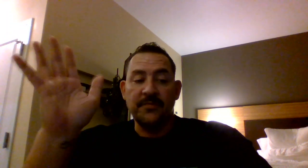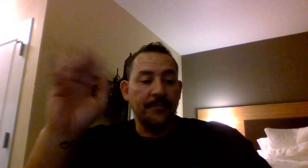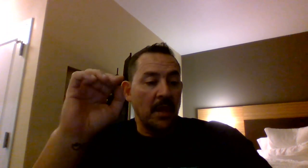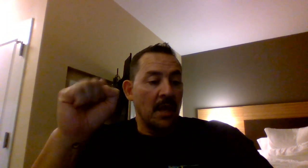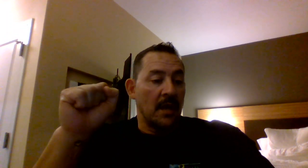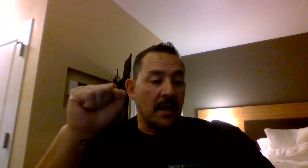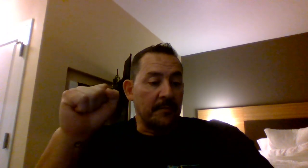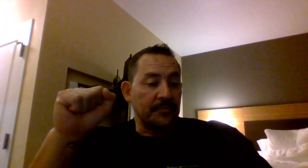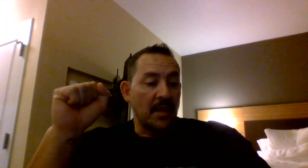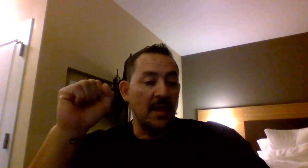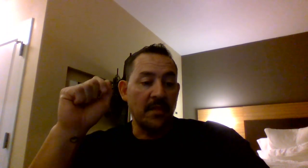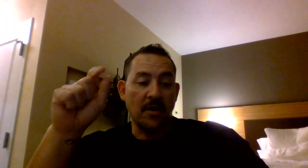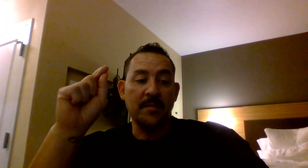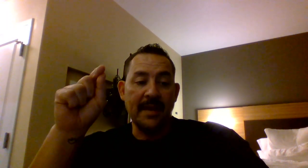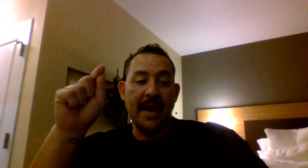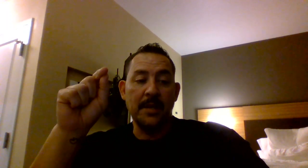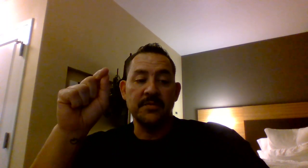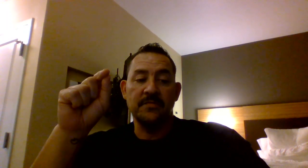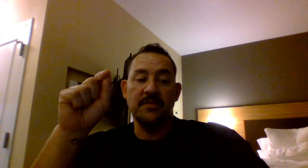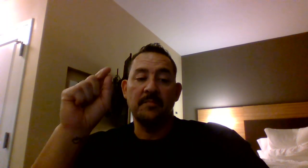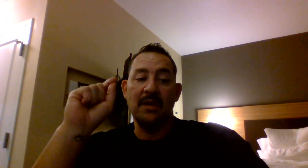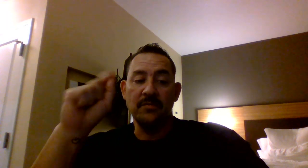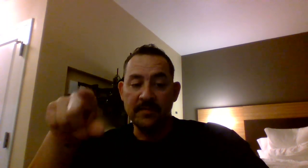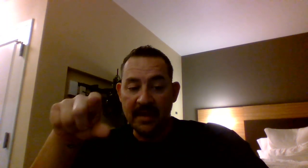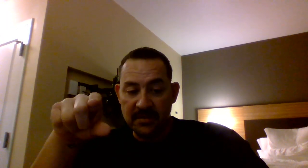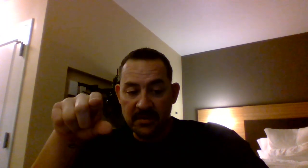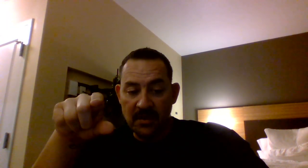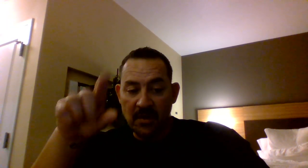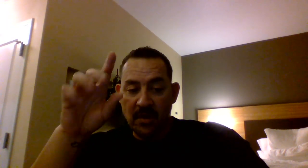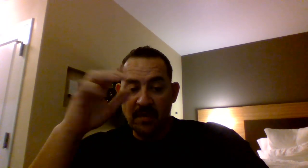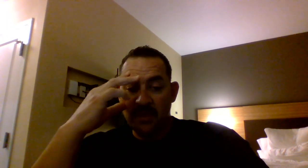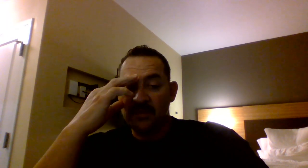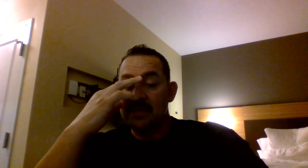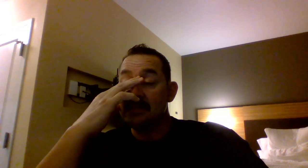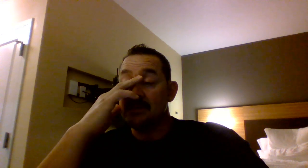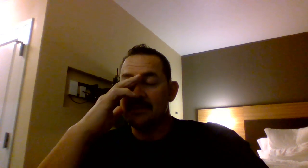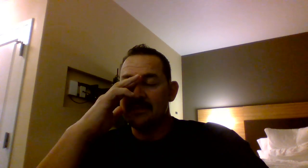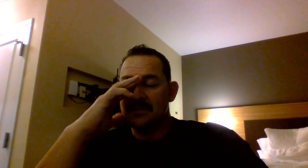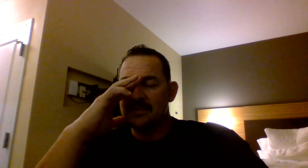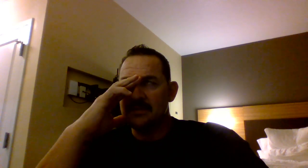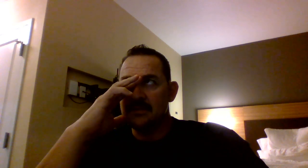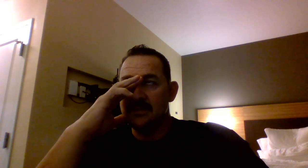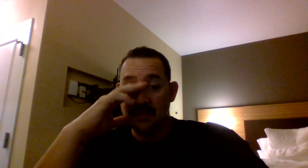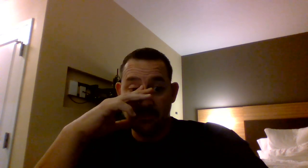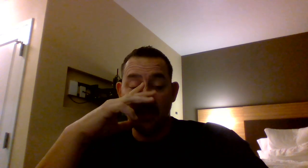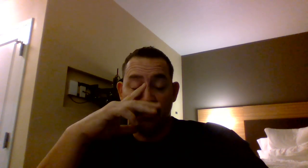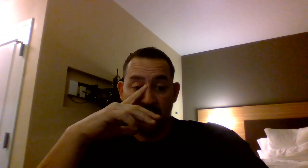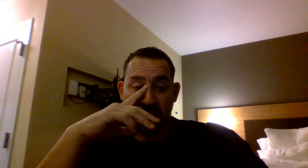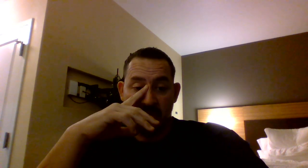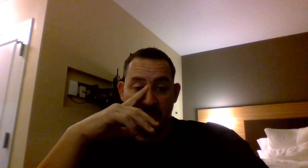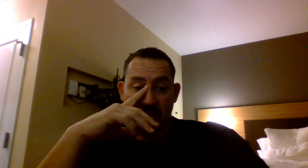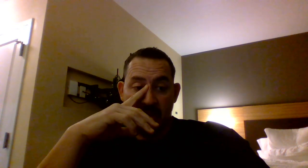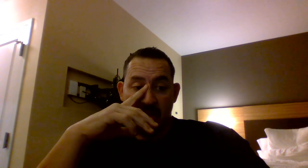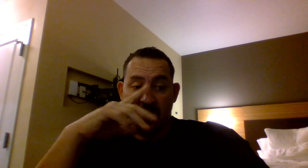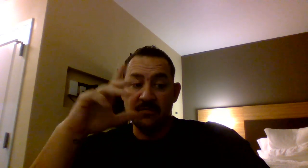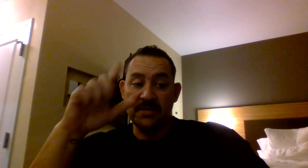So the carbon atoms from the pyruvates are then released into 6 molecules of